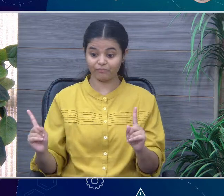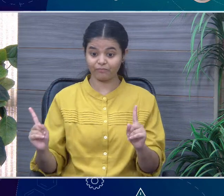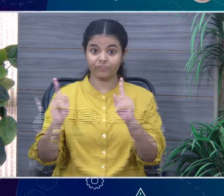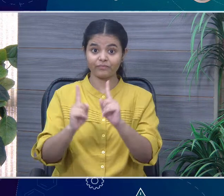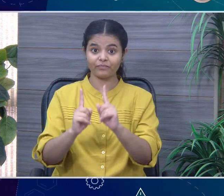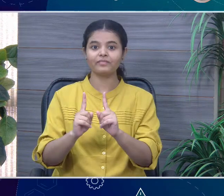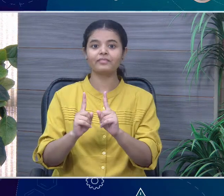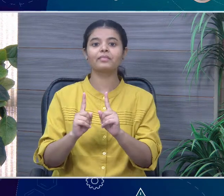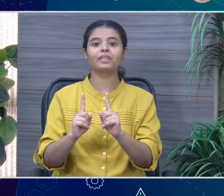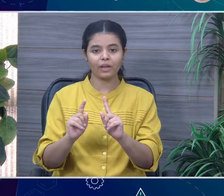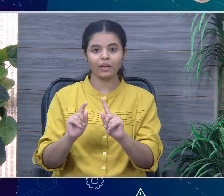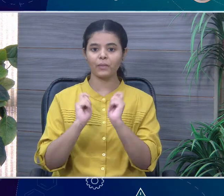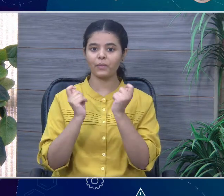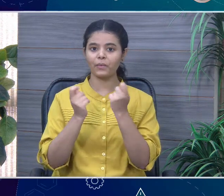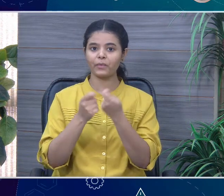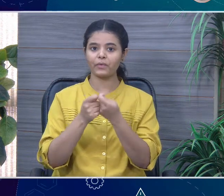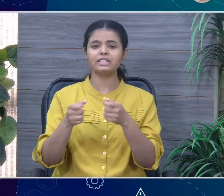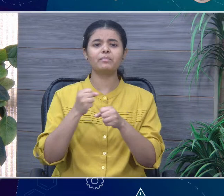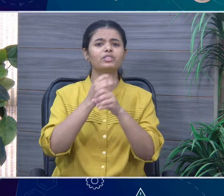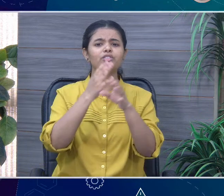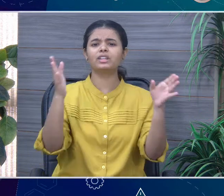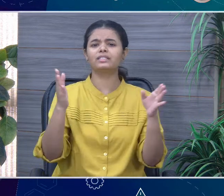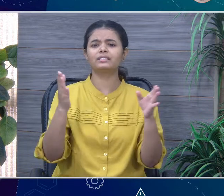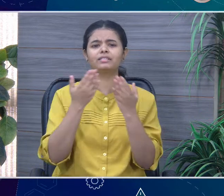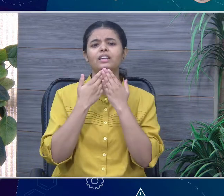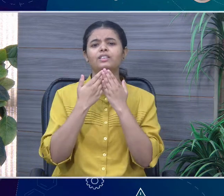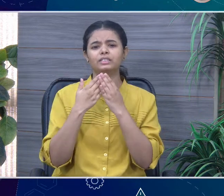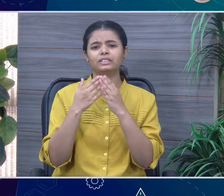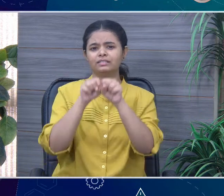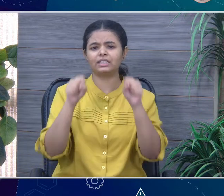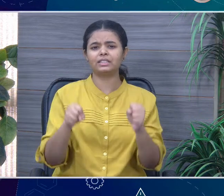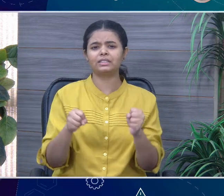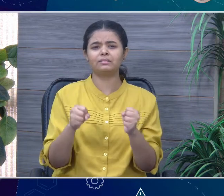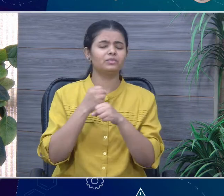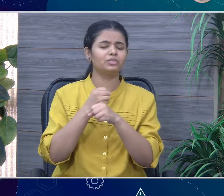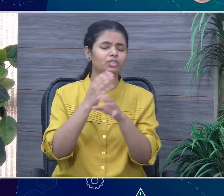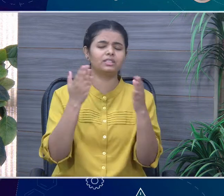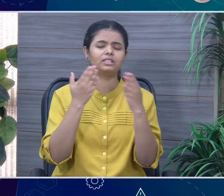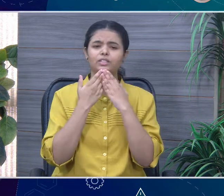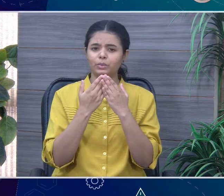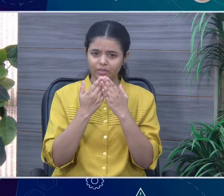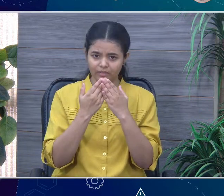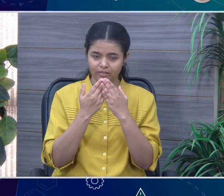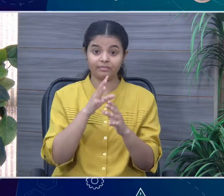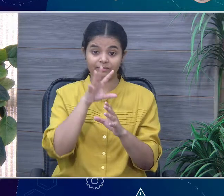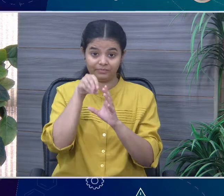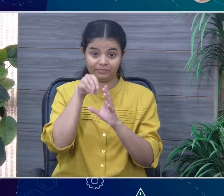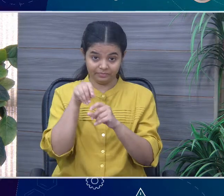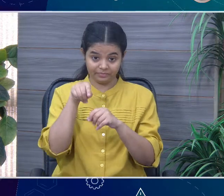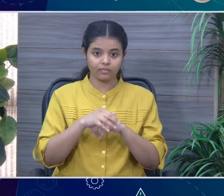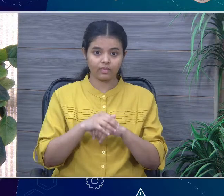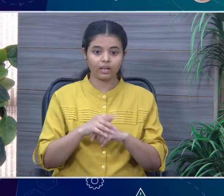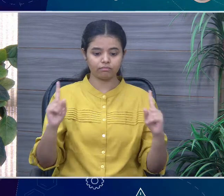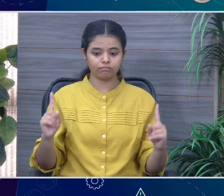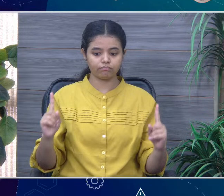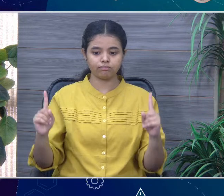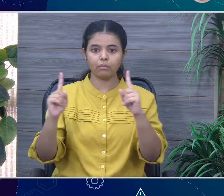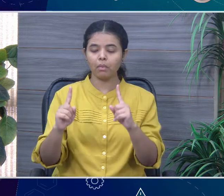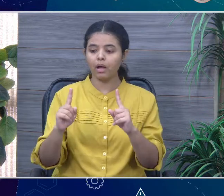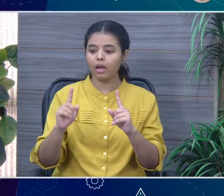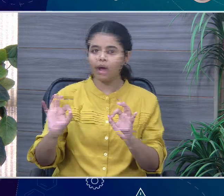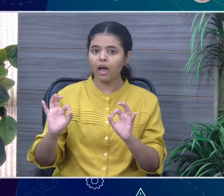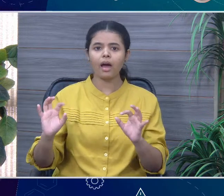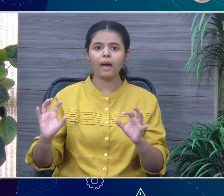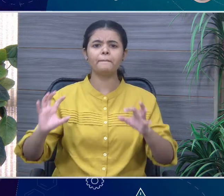I'm talking about in a general education system, in a general school, then they can complement each other.